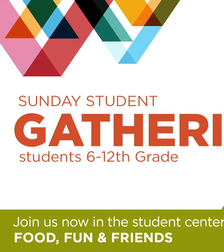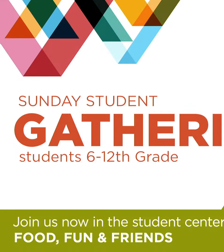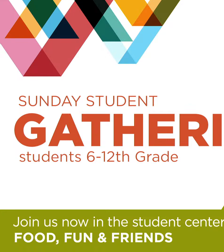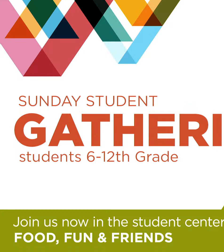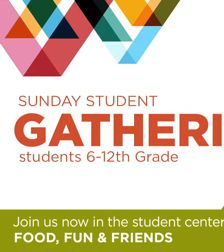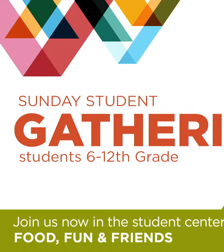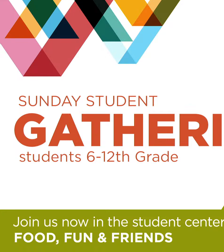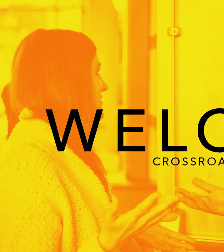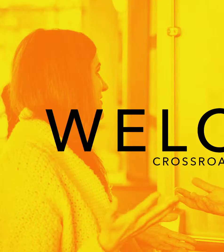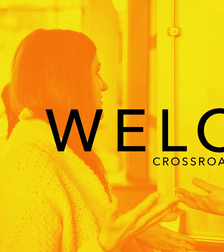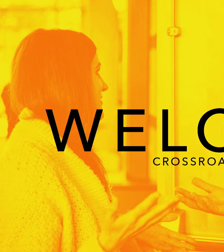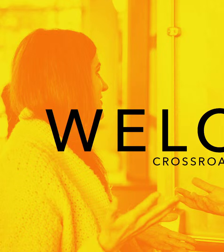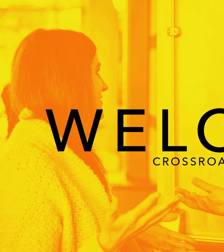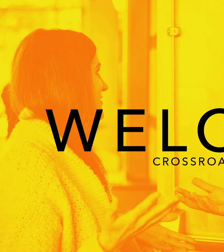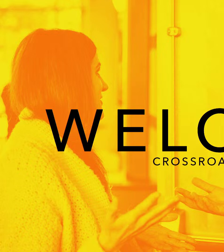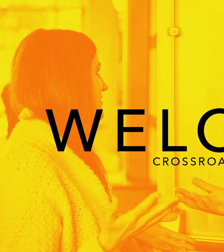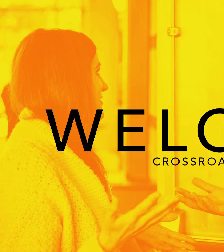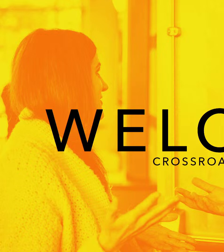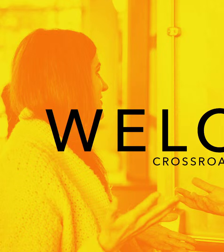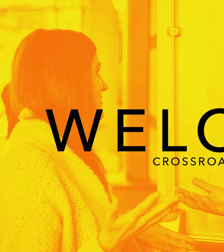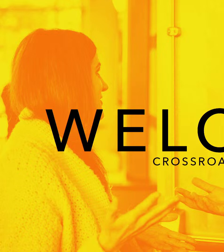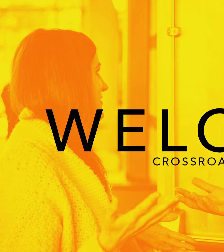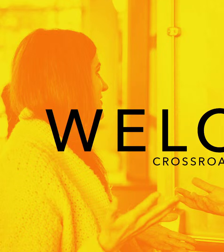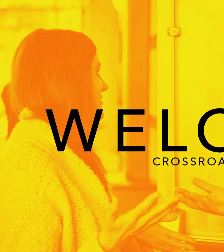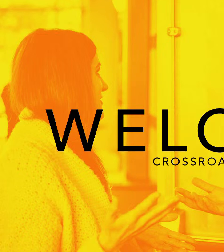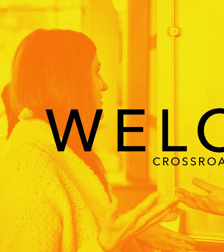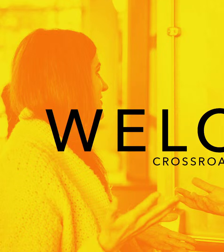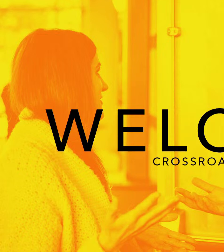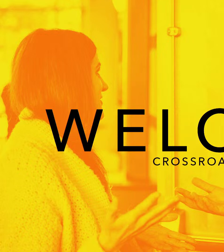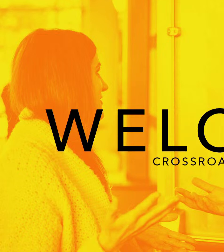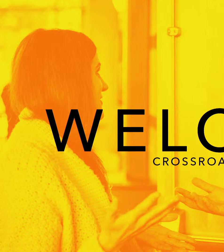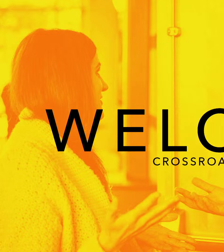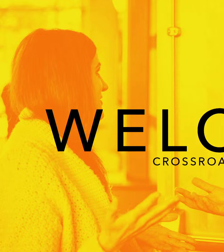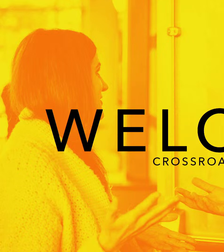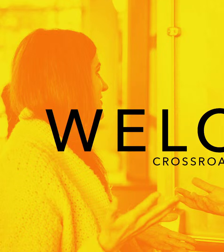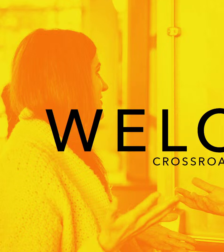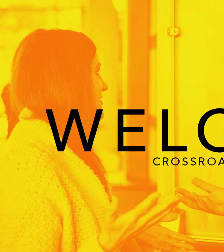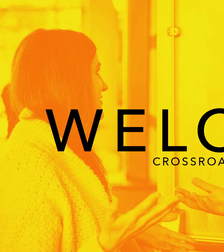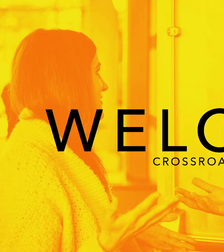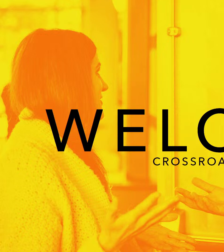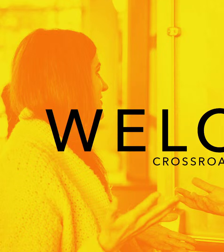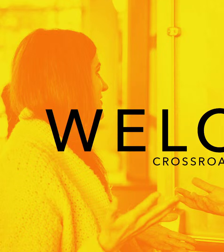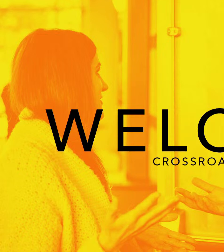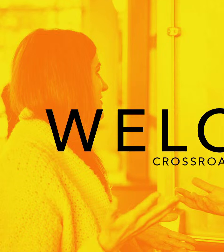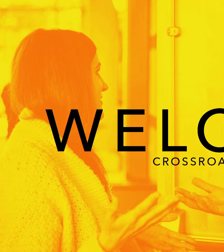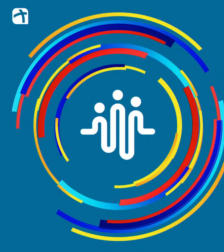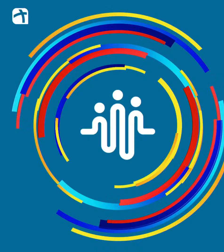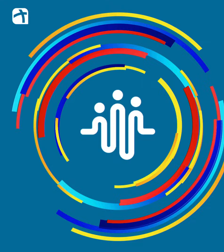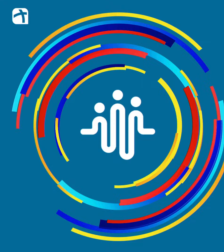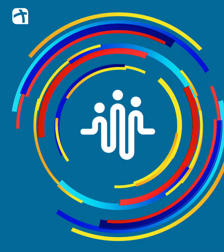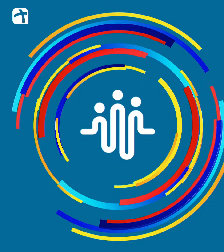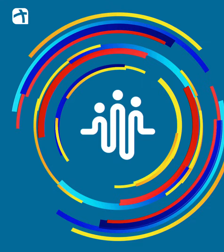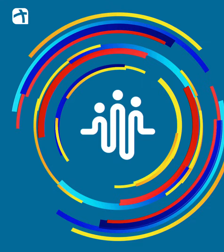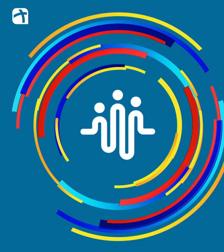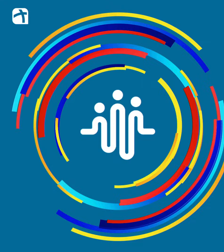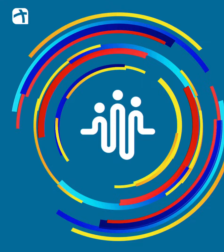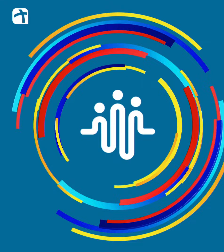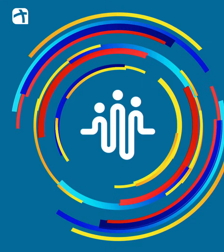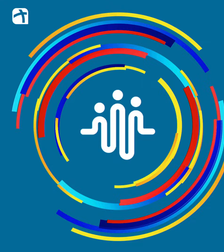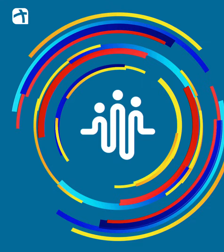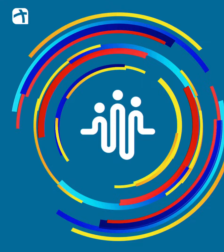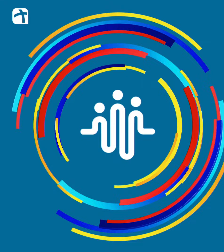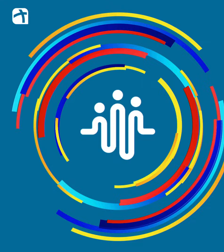Somebody like you. I was just fading away till I met